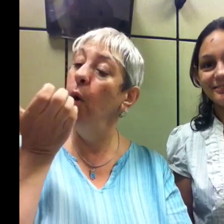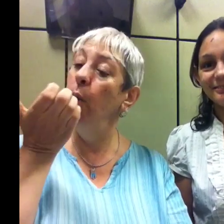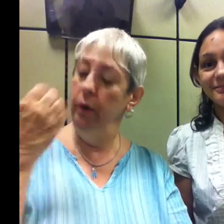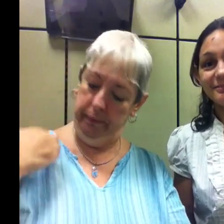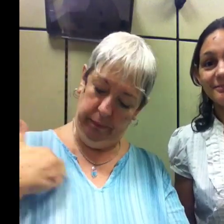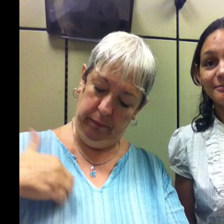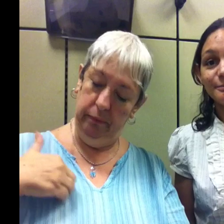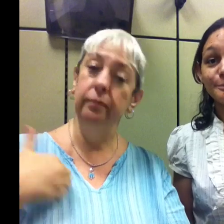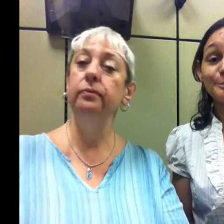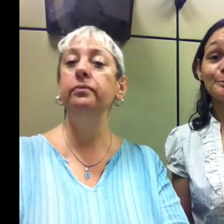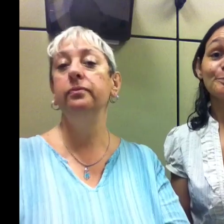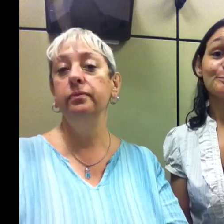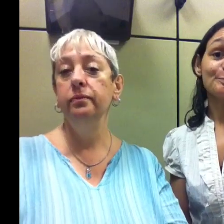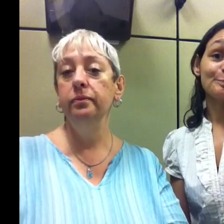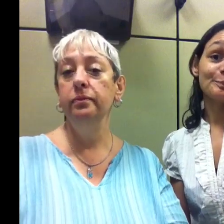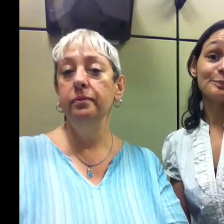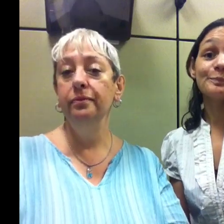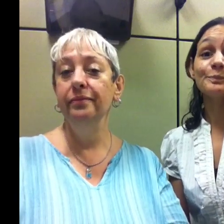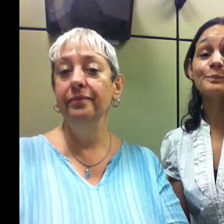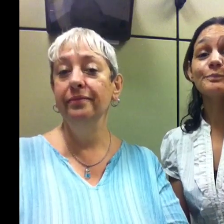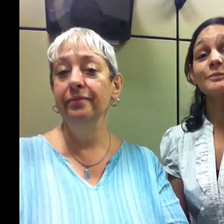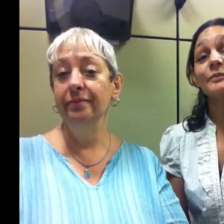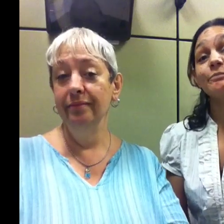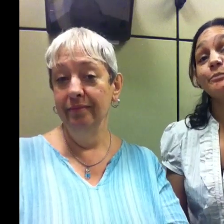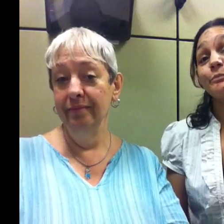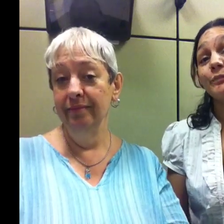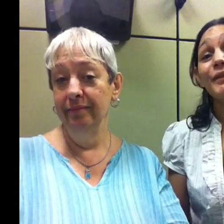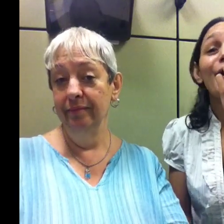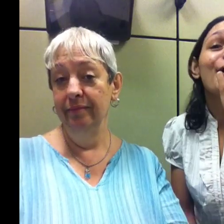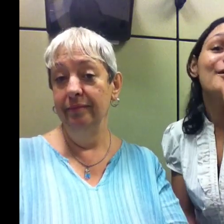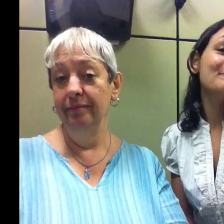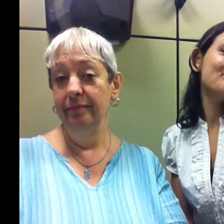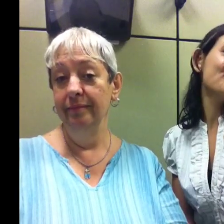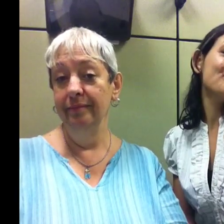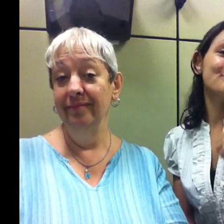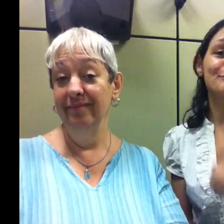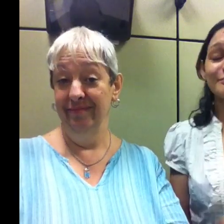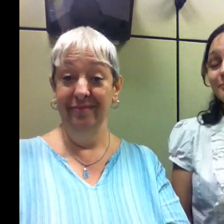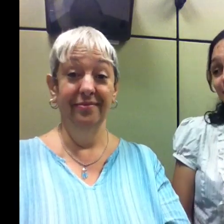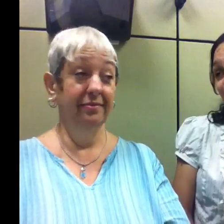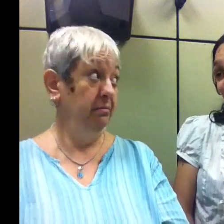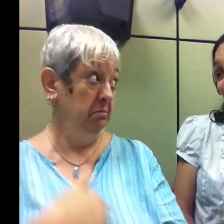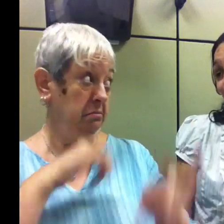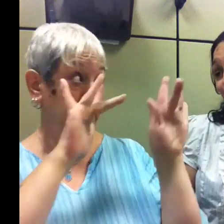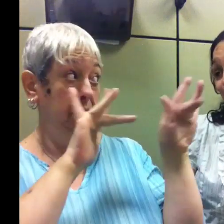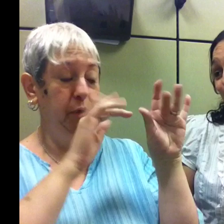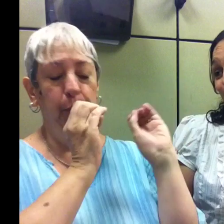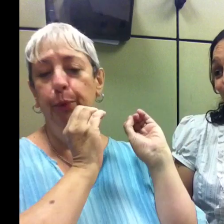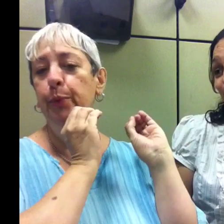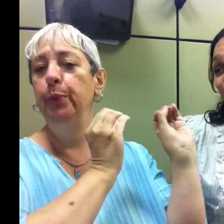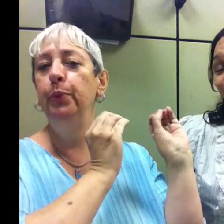shape of a ticket. That's actually a really cute idea. Yeah. That's actually a super cute idea. That way people get it. Like, they'll be like, oh, that's just like a